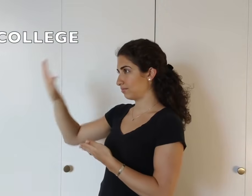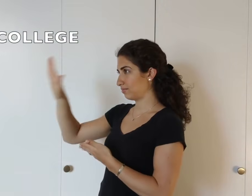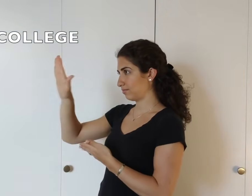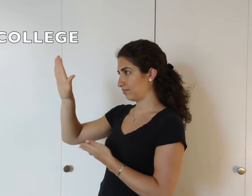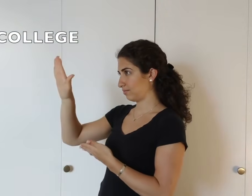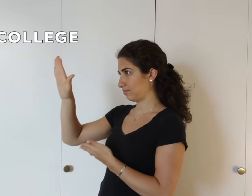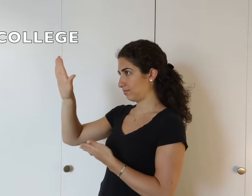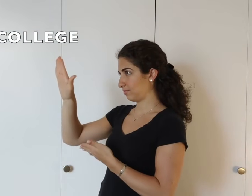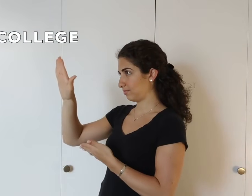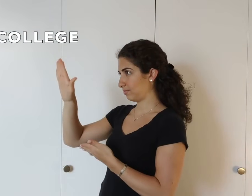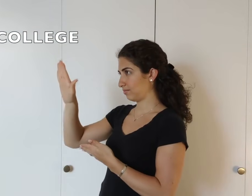College.